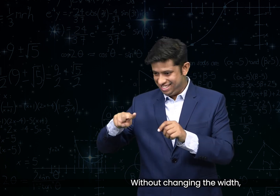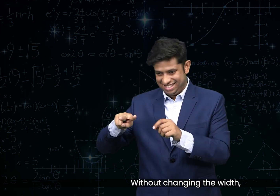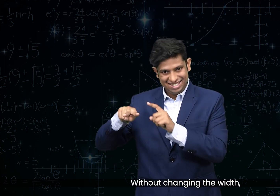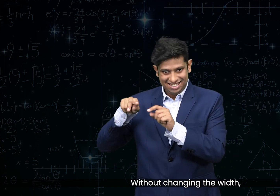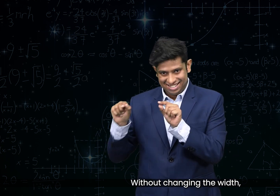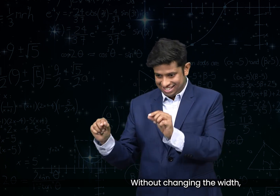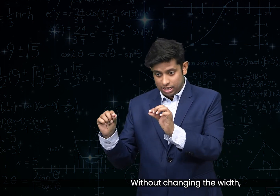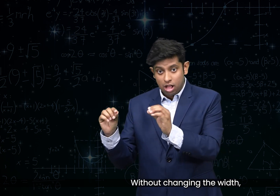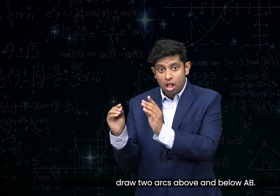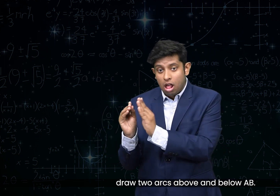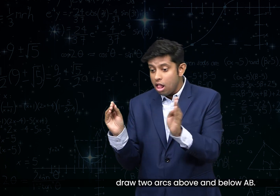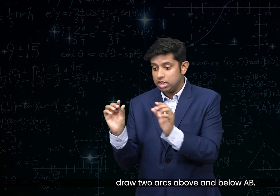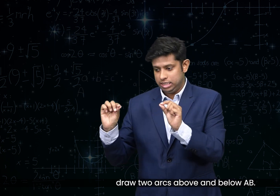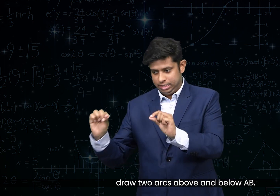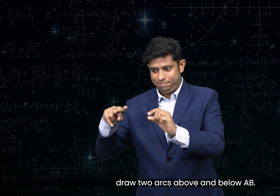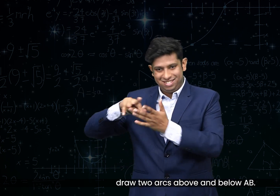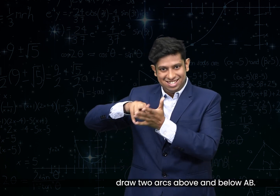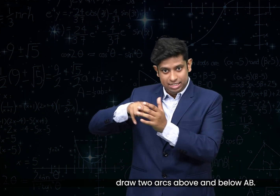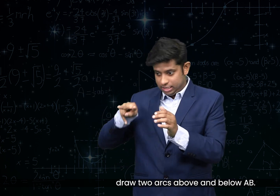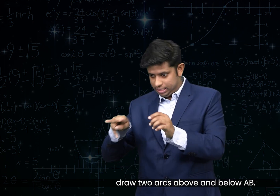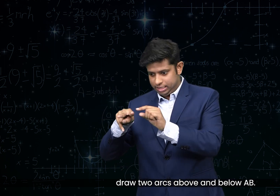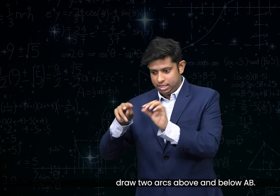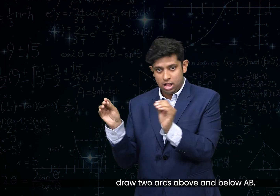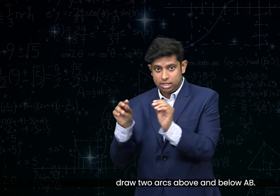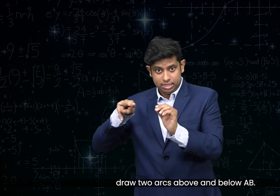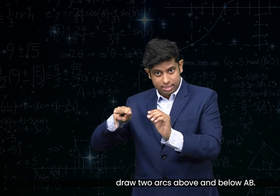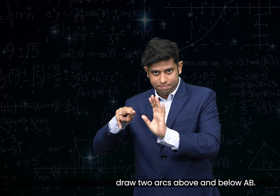Without changing the width, draw two arcs above and below AB.